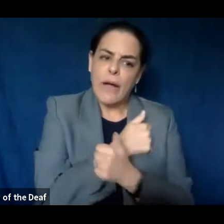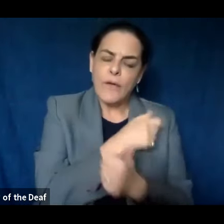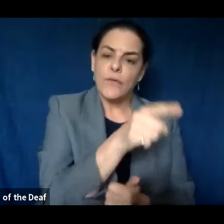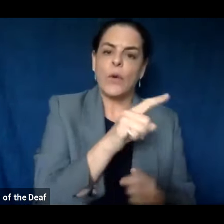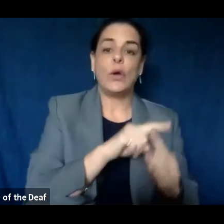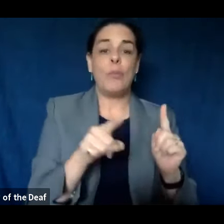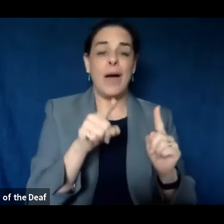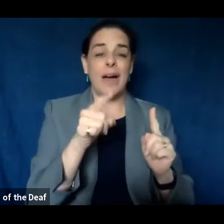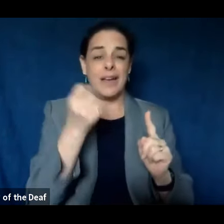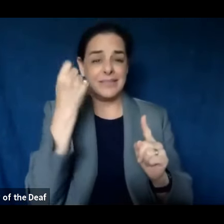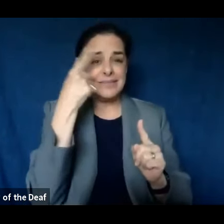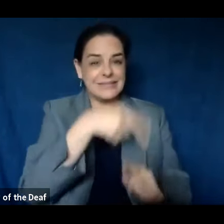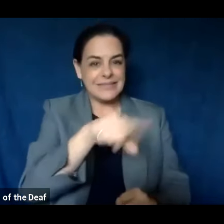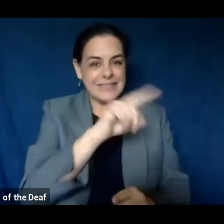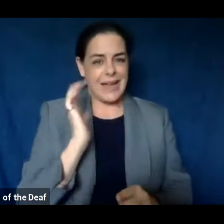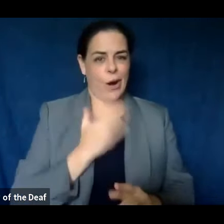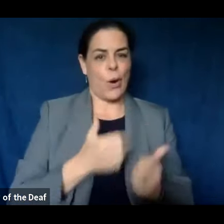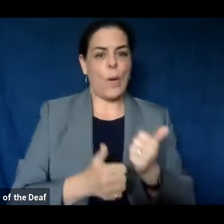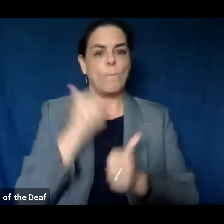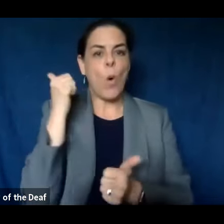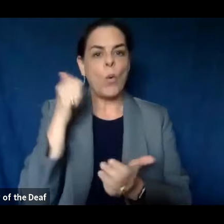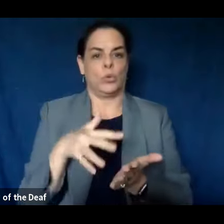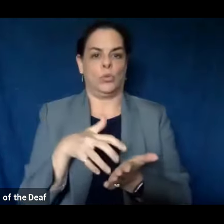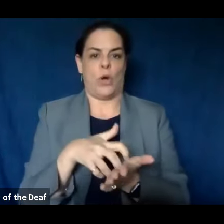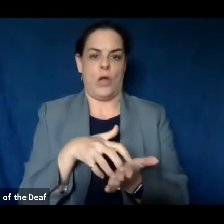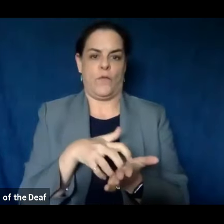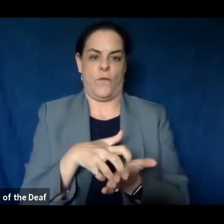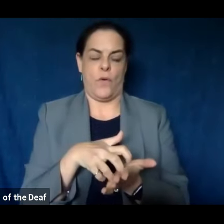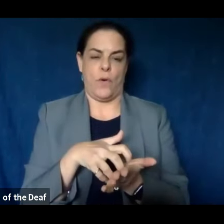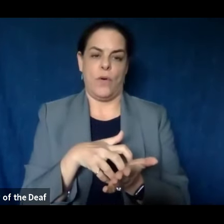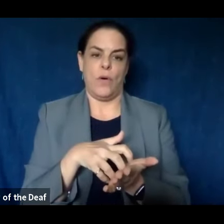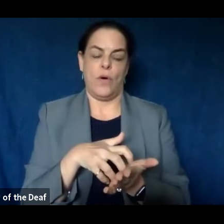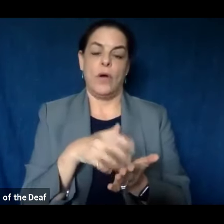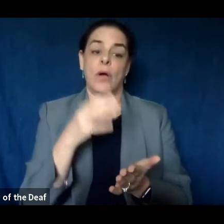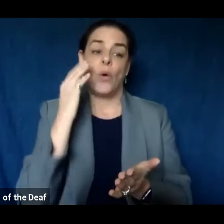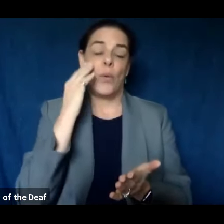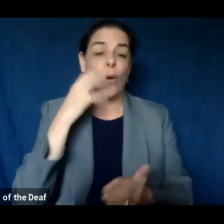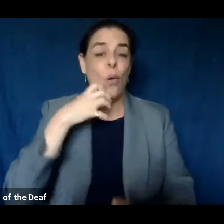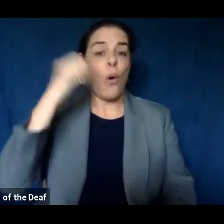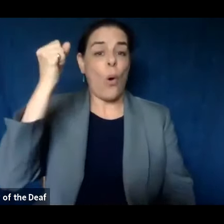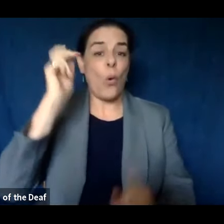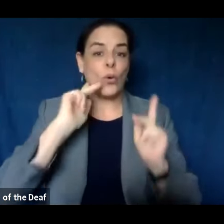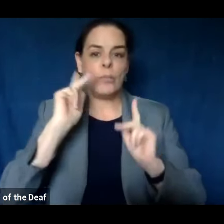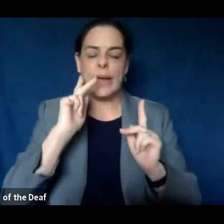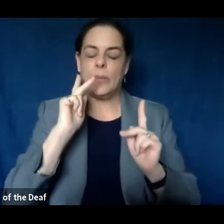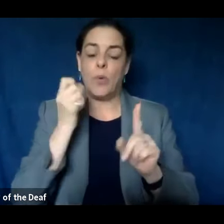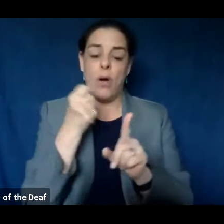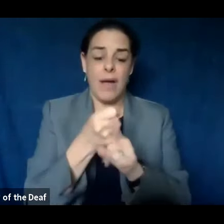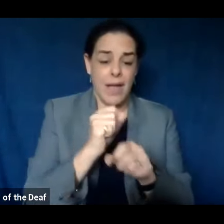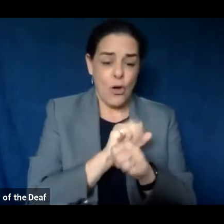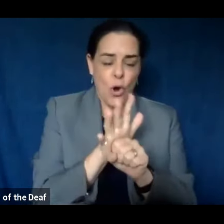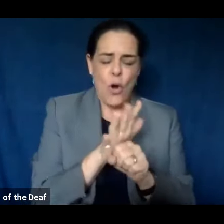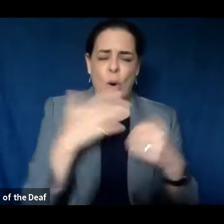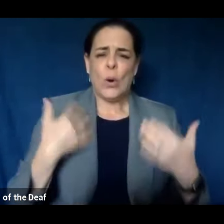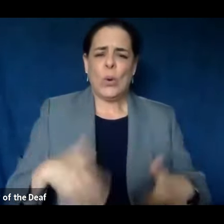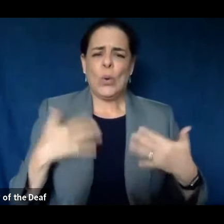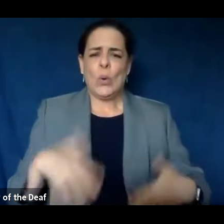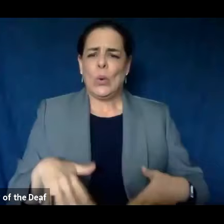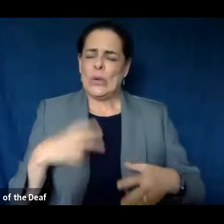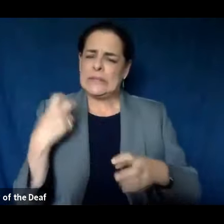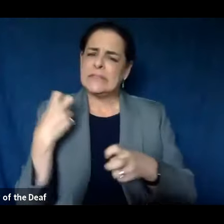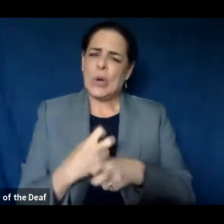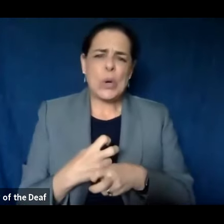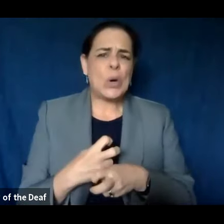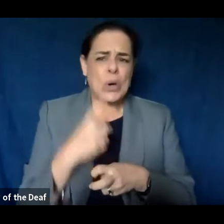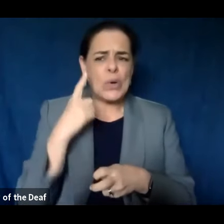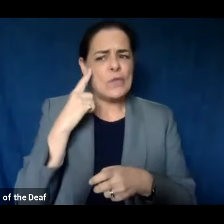individuals. We know that older individuals are so vulnerable to complications of COVID-19, and we just don't want to put them at